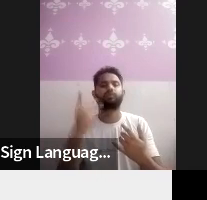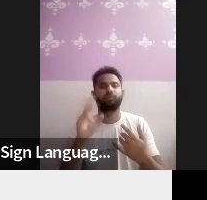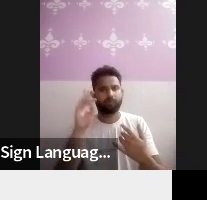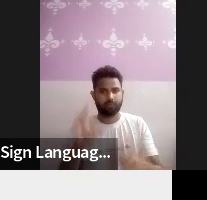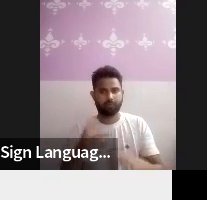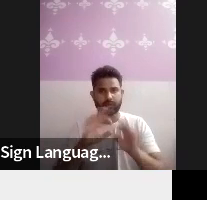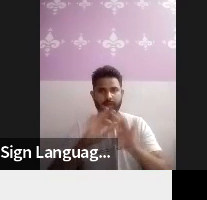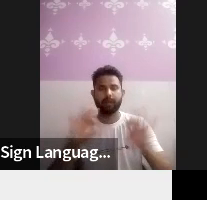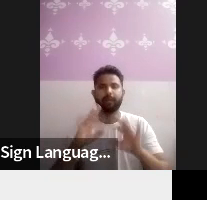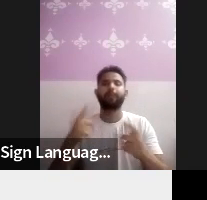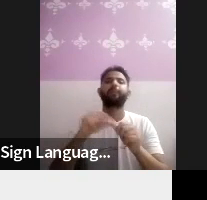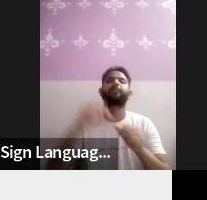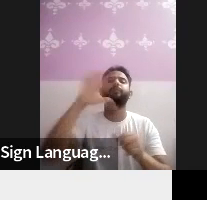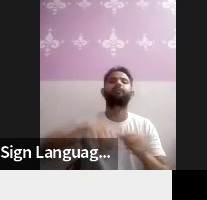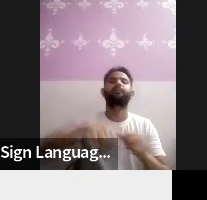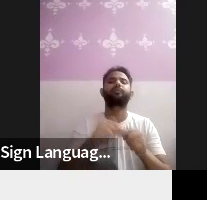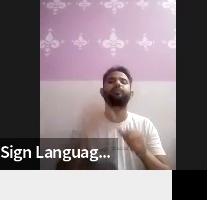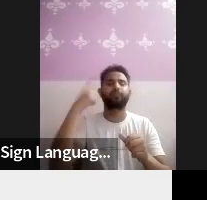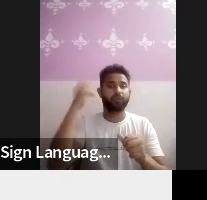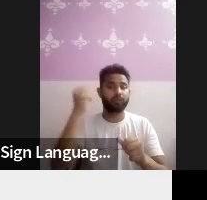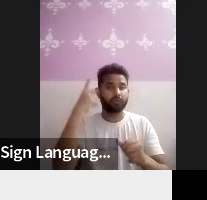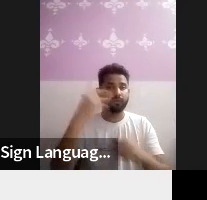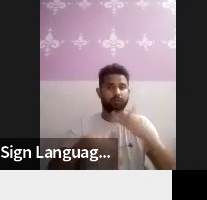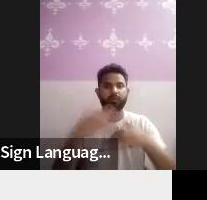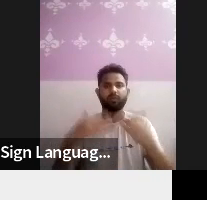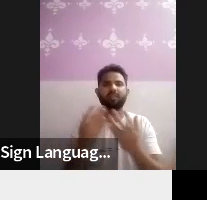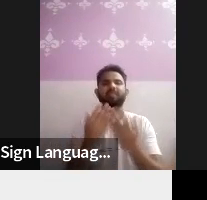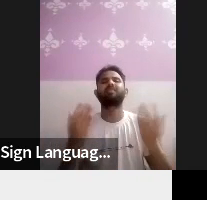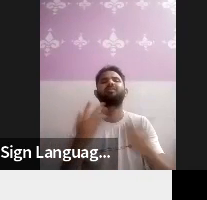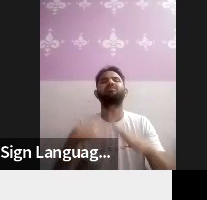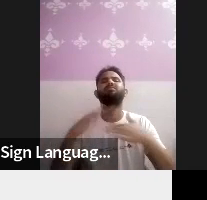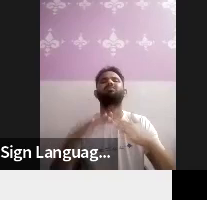crowdsource information, this is one of its weak points.